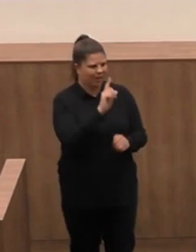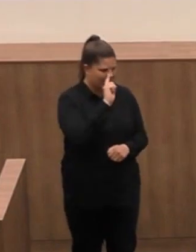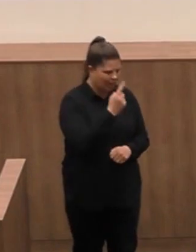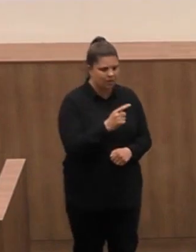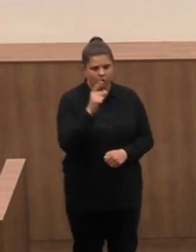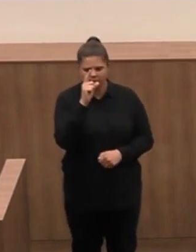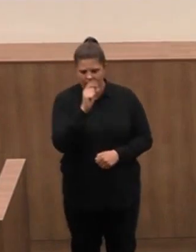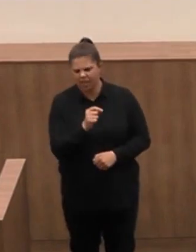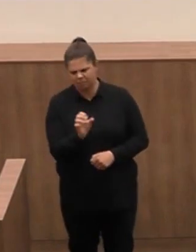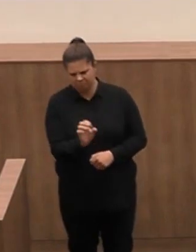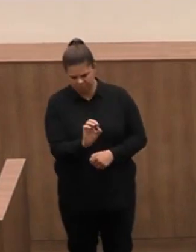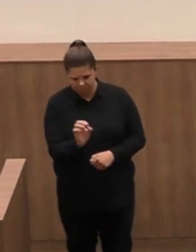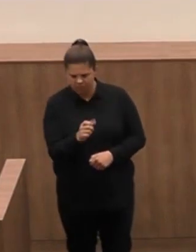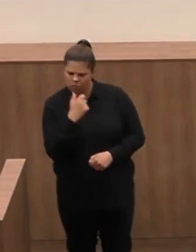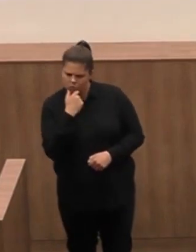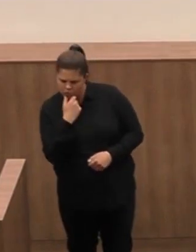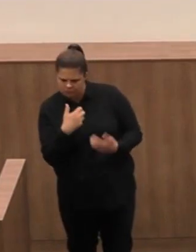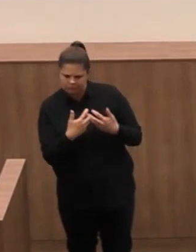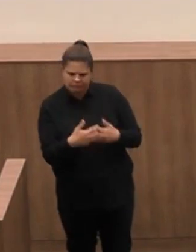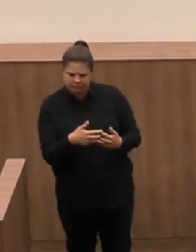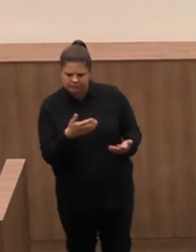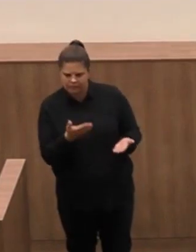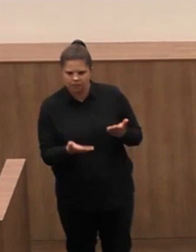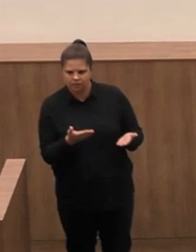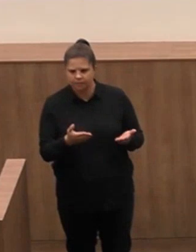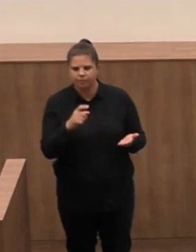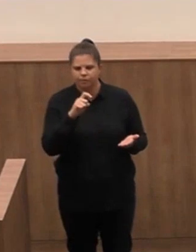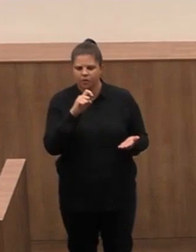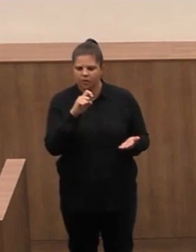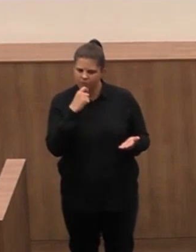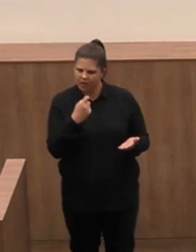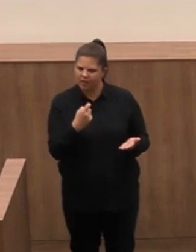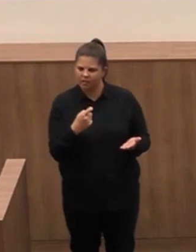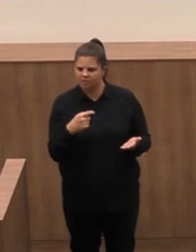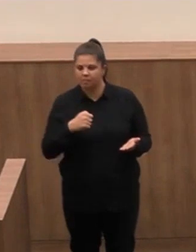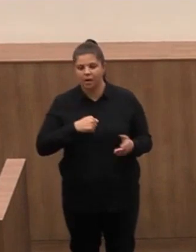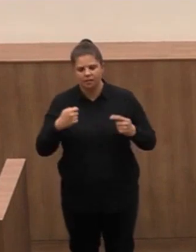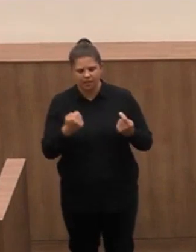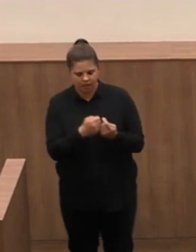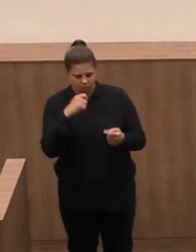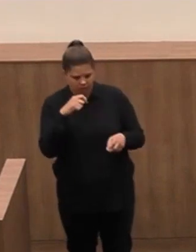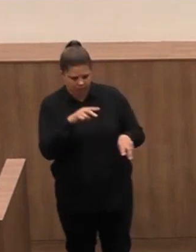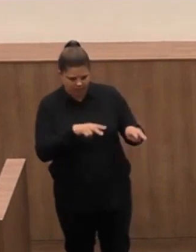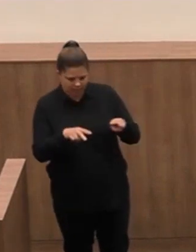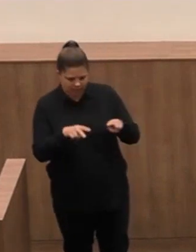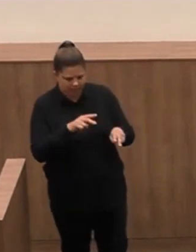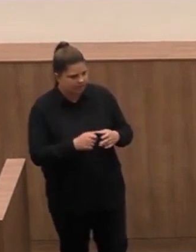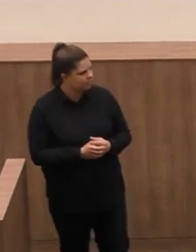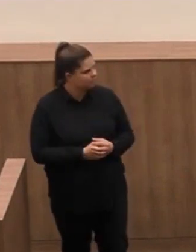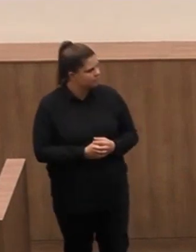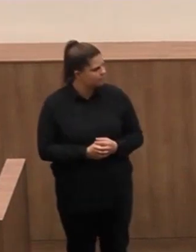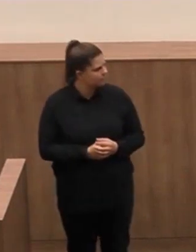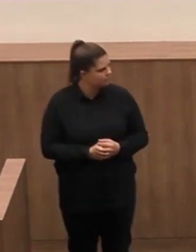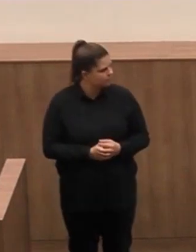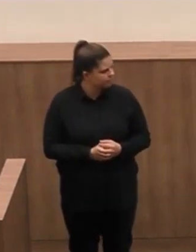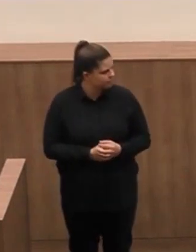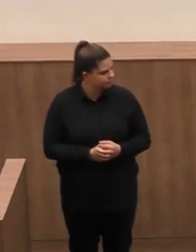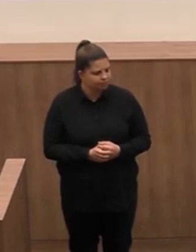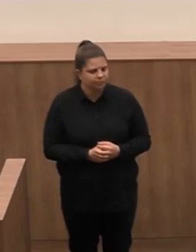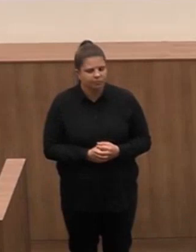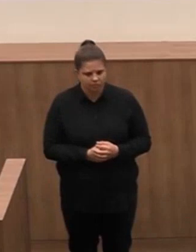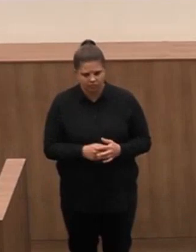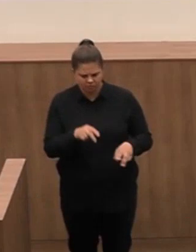to the team or to other people. Part of our role is assessing whether or not someone can make a decision, but that